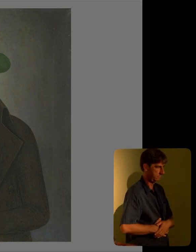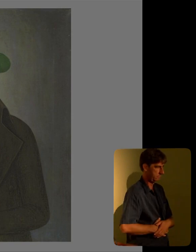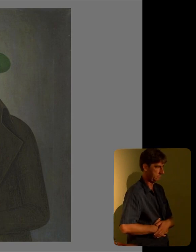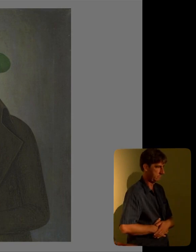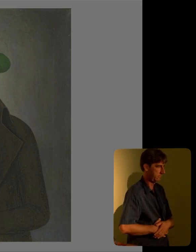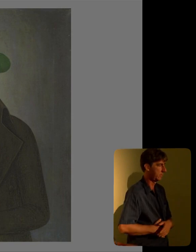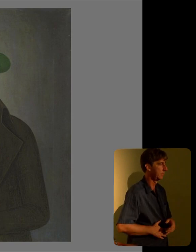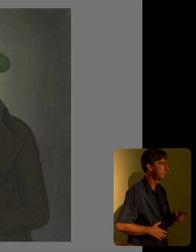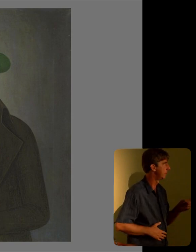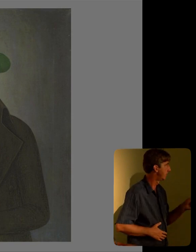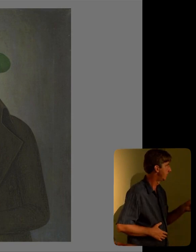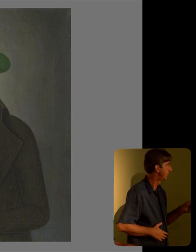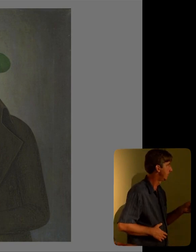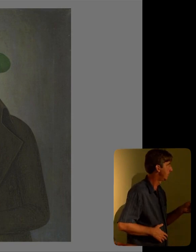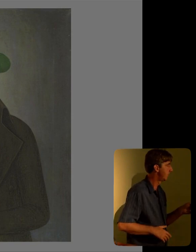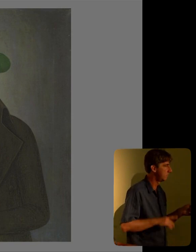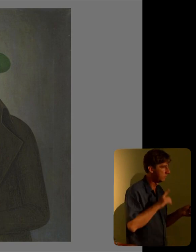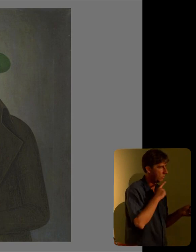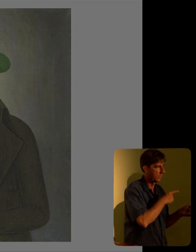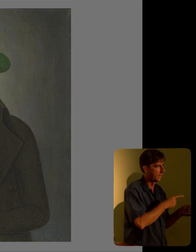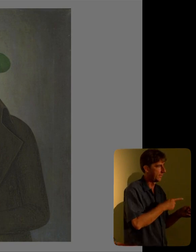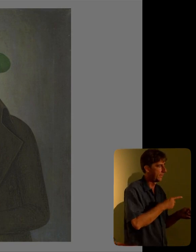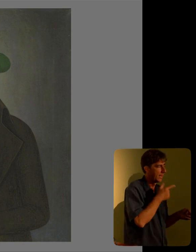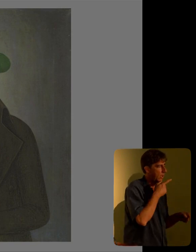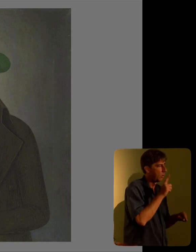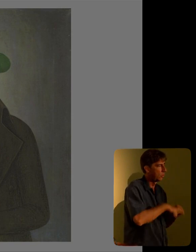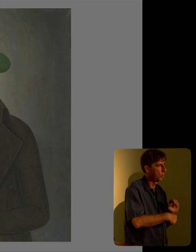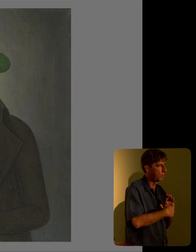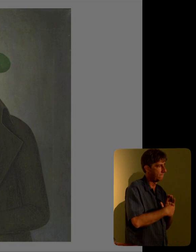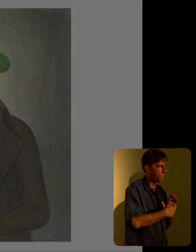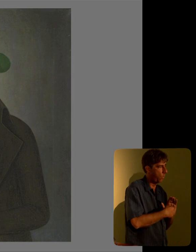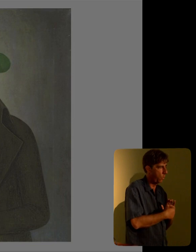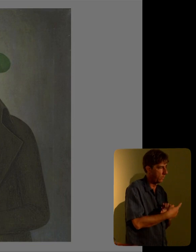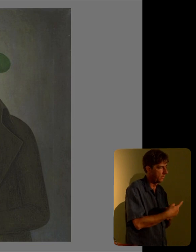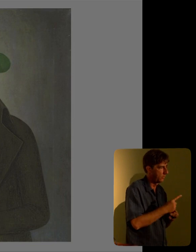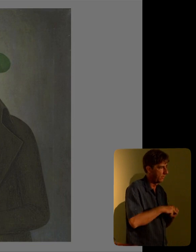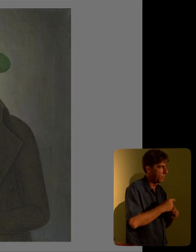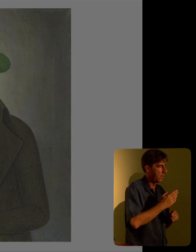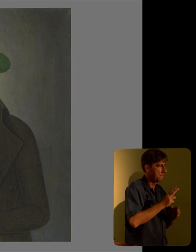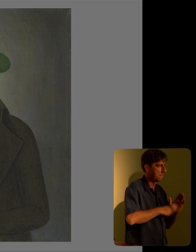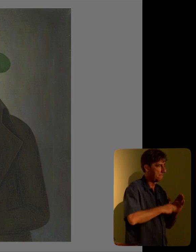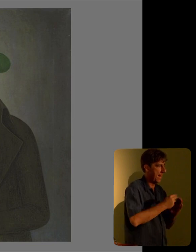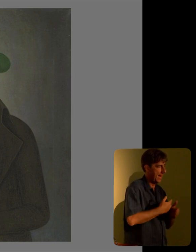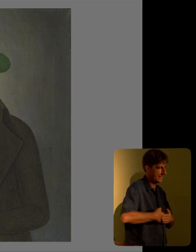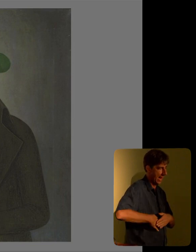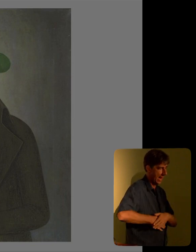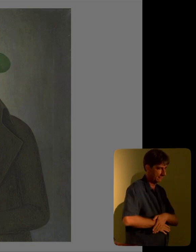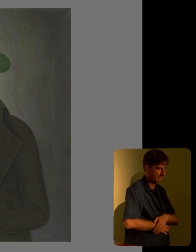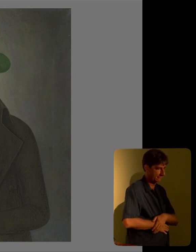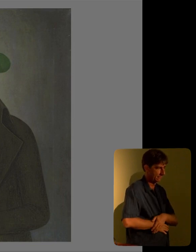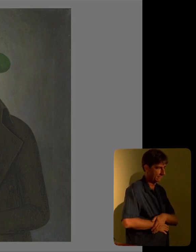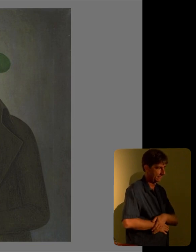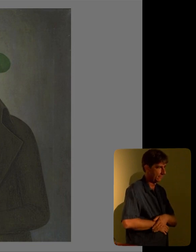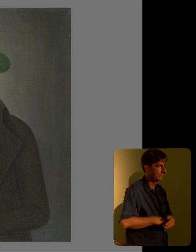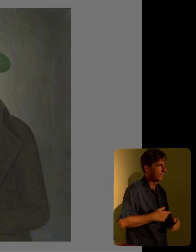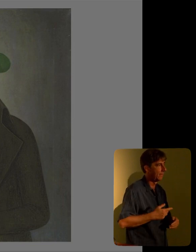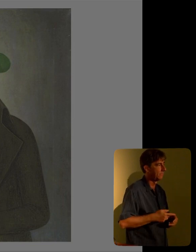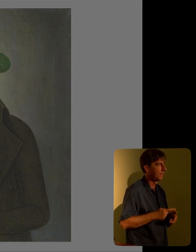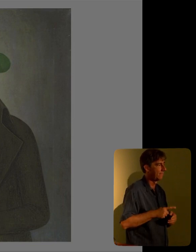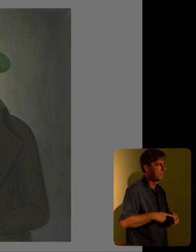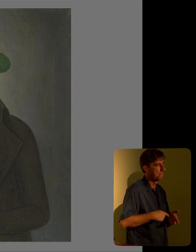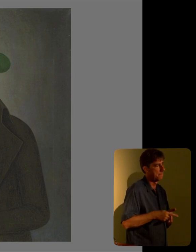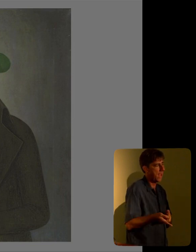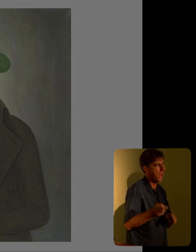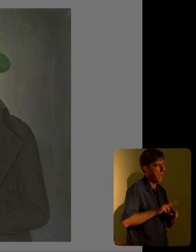few dollars fewer than some of the other sitters because he couldn't afford for Brewster to paint his hand, and so the hand is tucked into a vest. It's